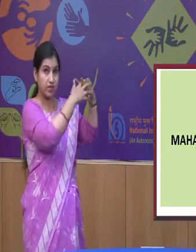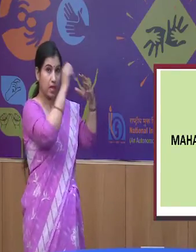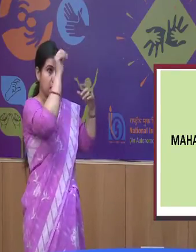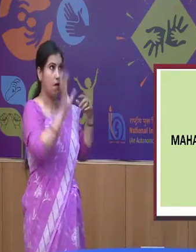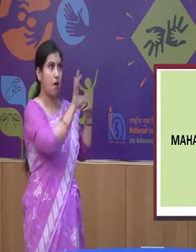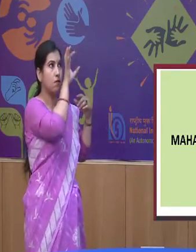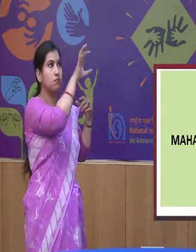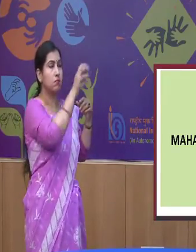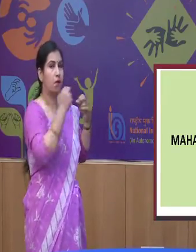India.